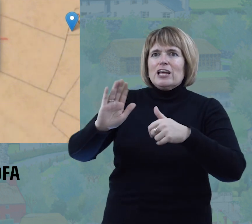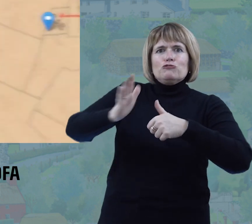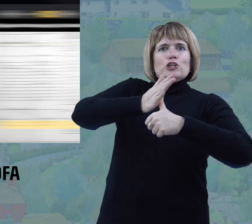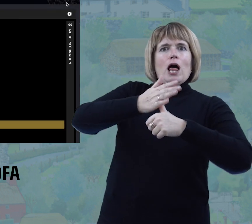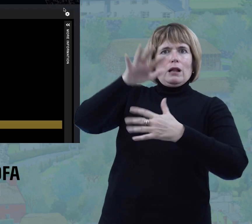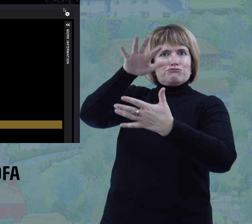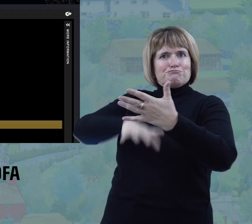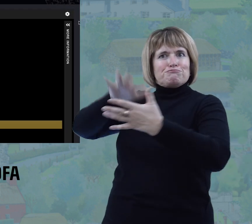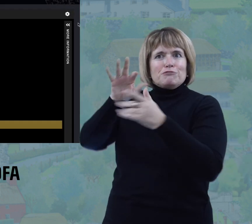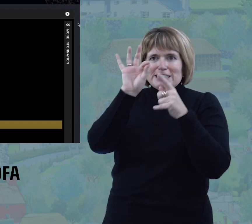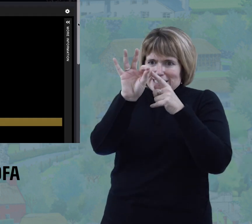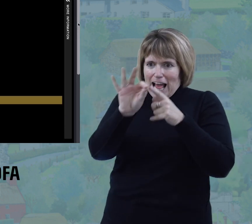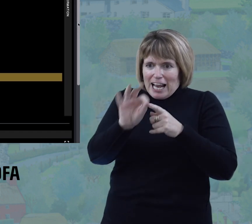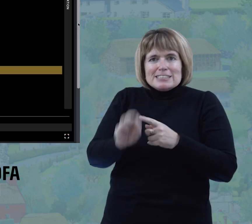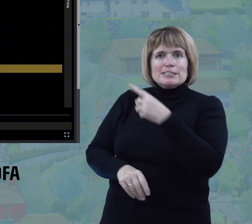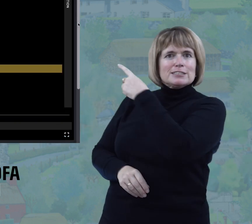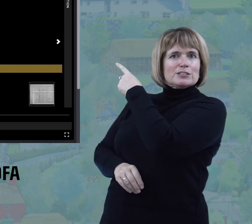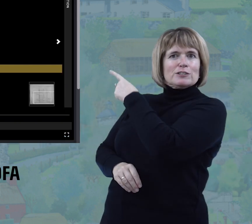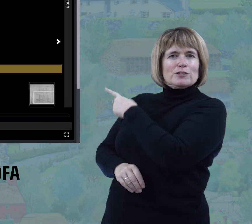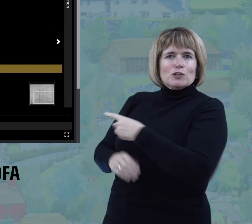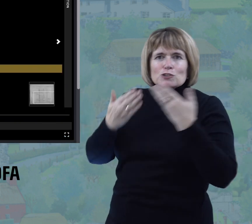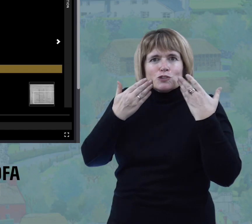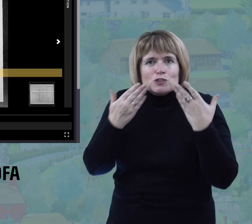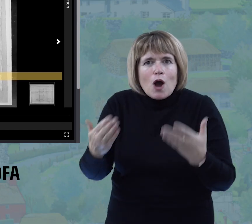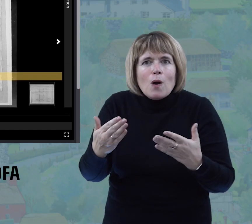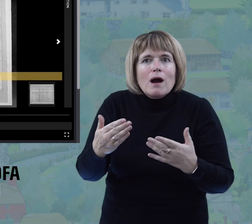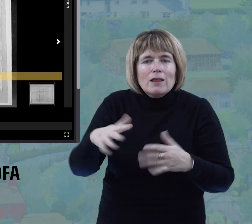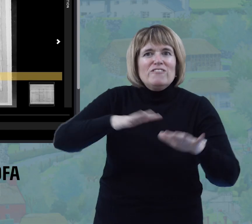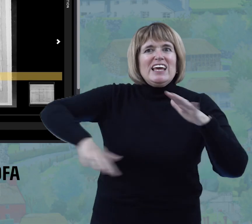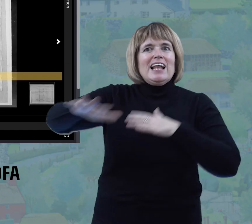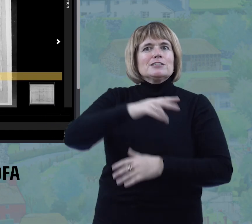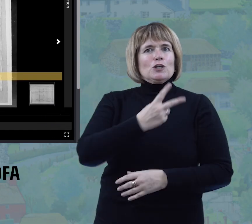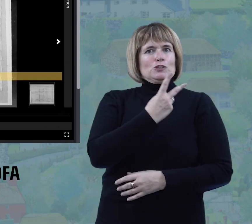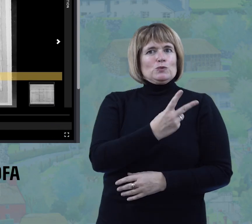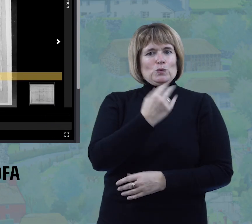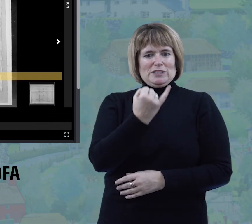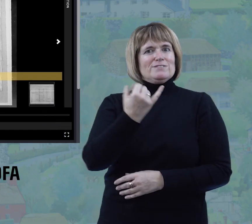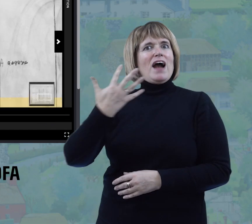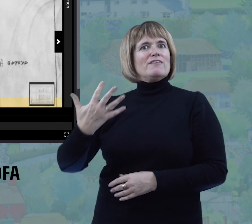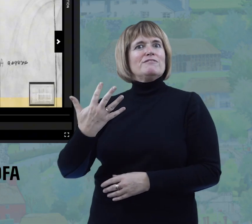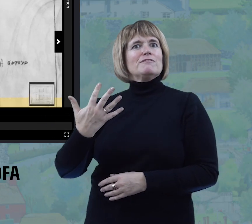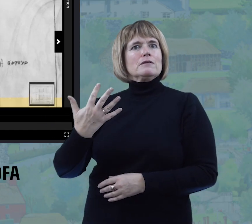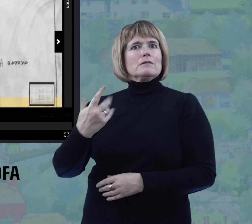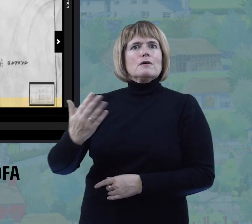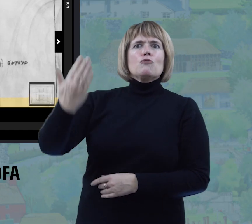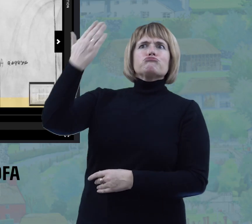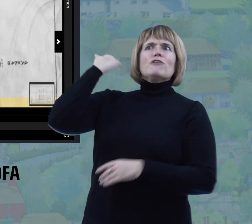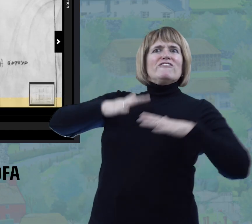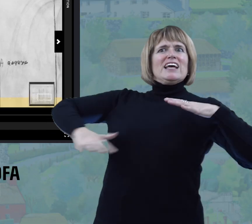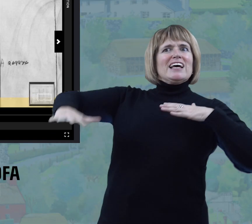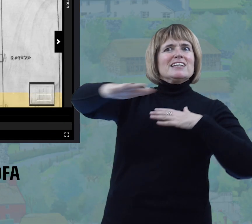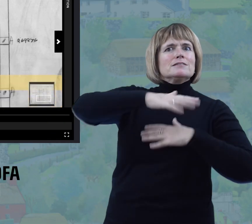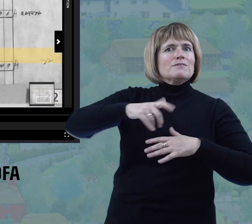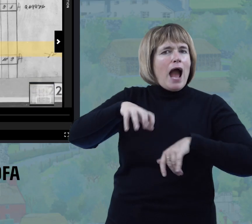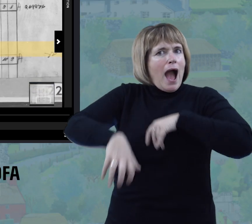the original list. You will then see the details in a written list. We can see that field 265 was a pasture field, which